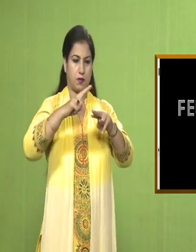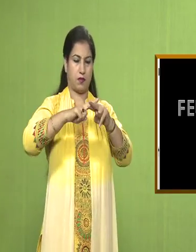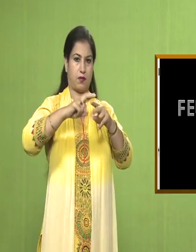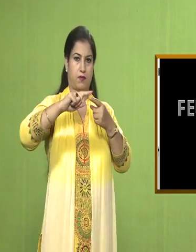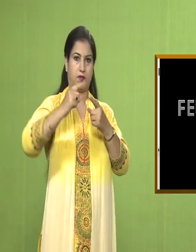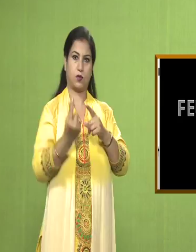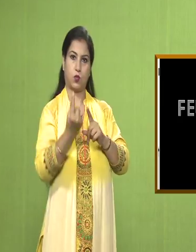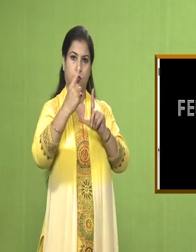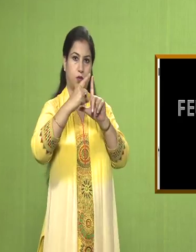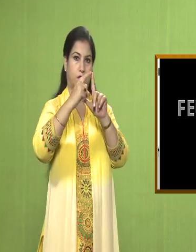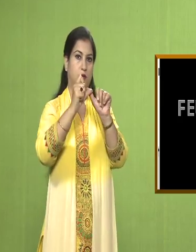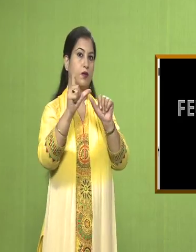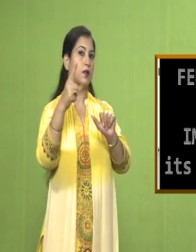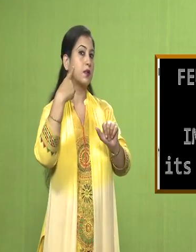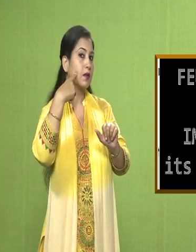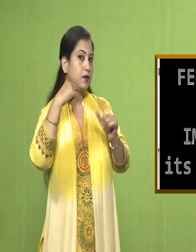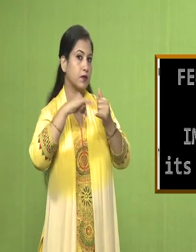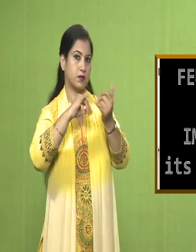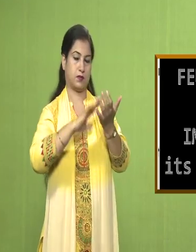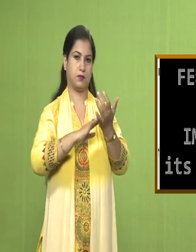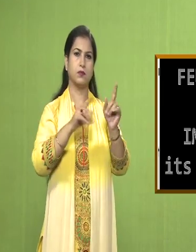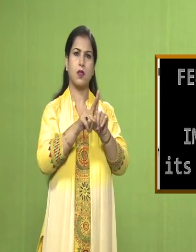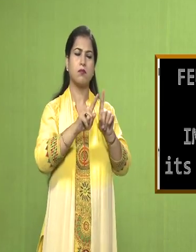feudalism and impact of its decline.